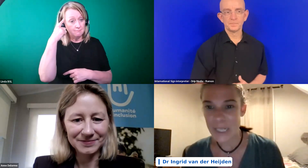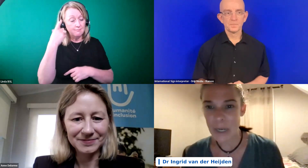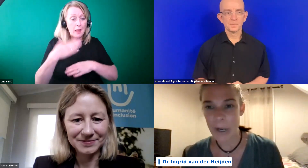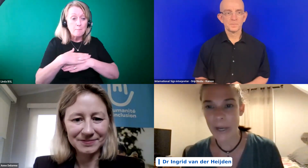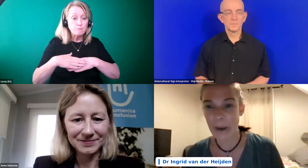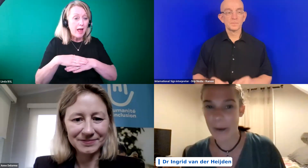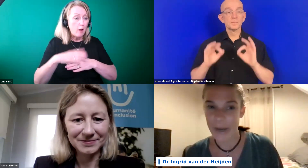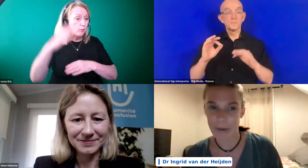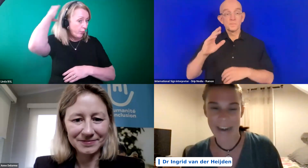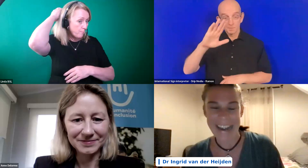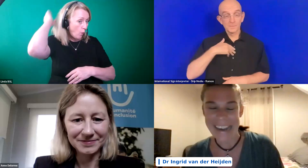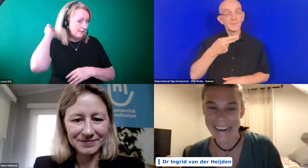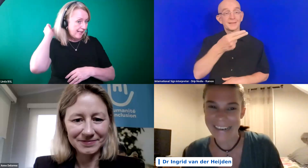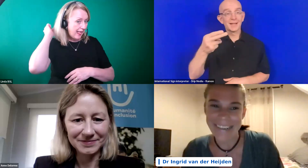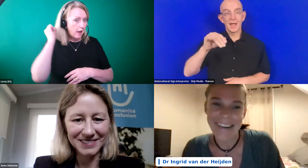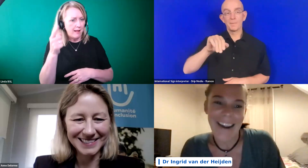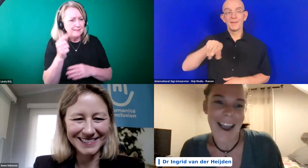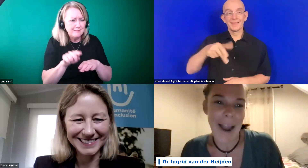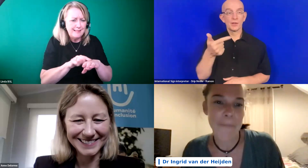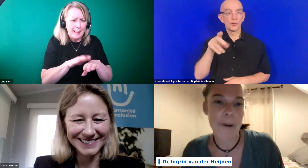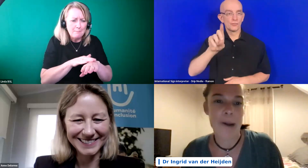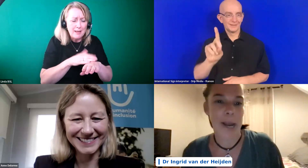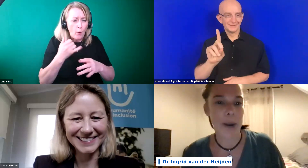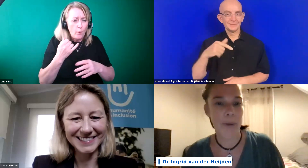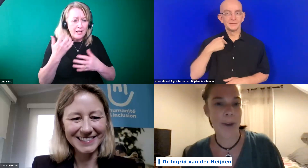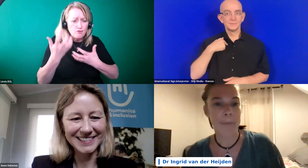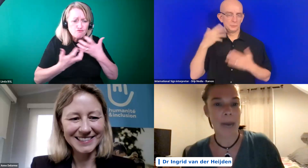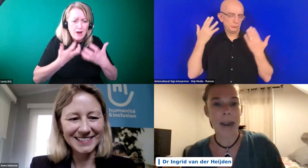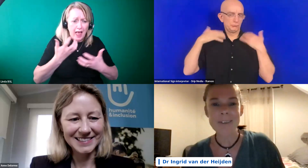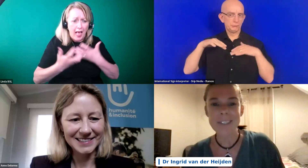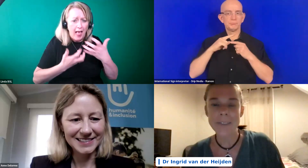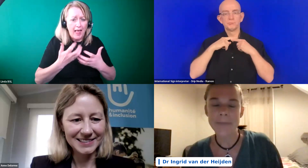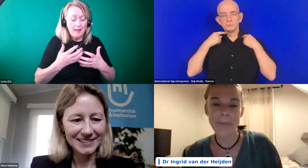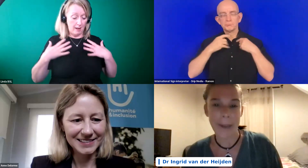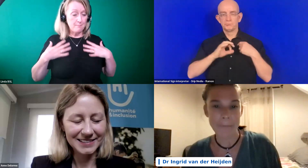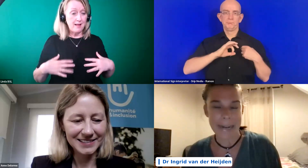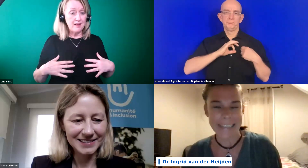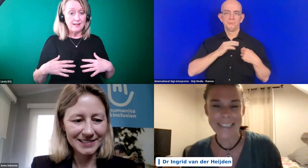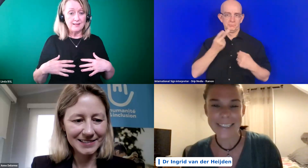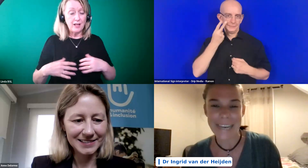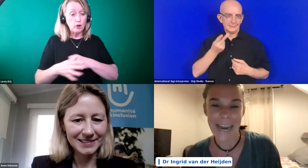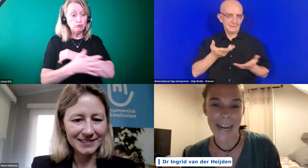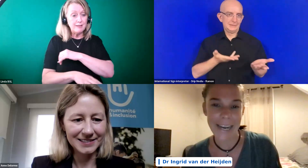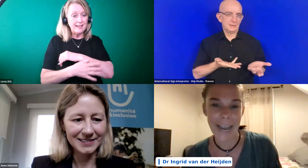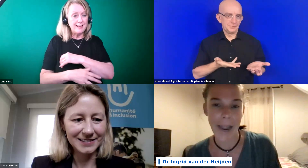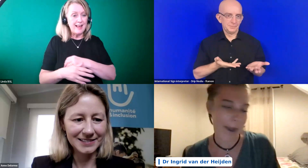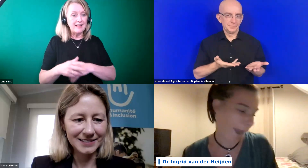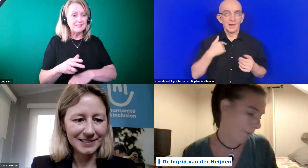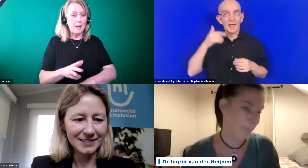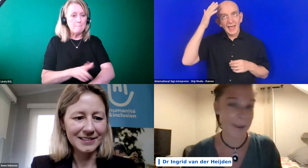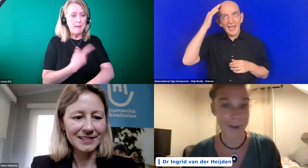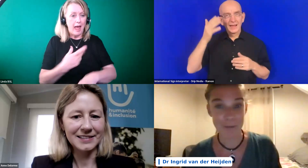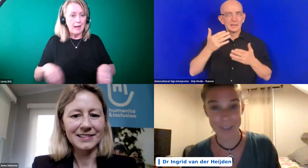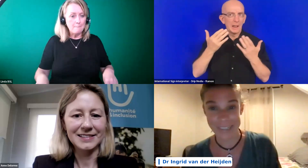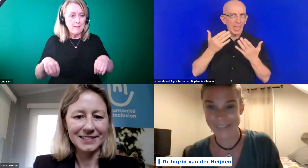that is slowly going grey. I'm wearing a green blouse, black pants, and I